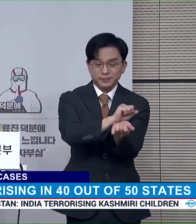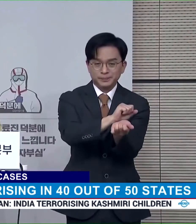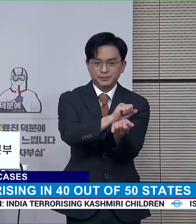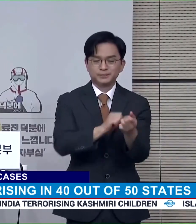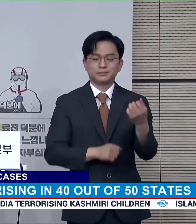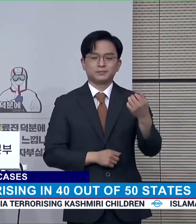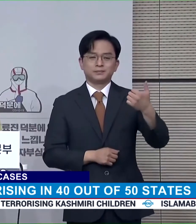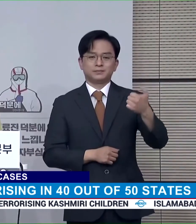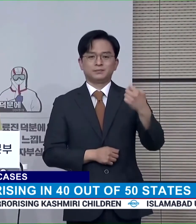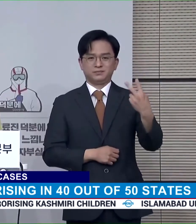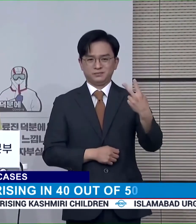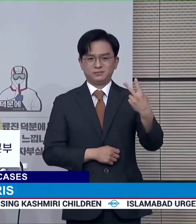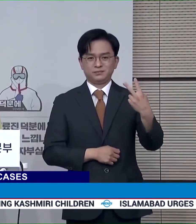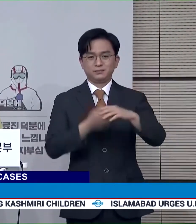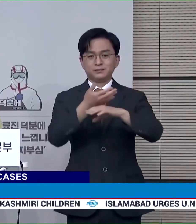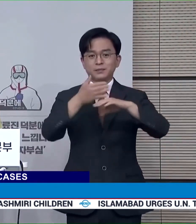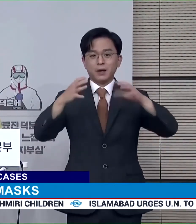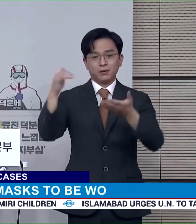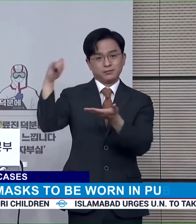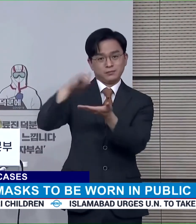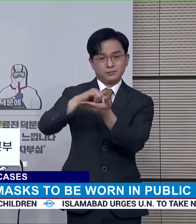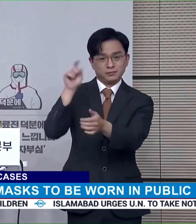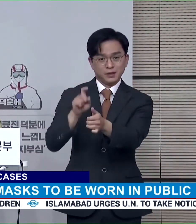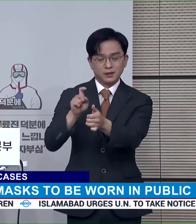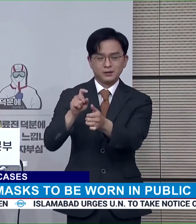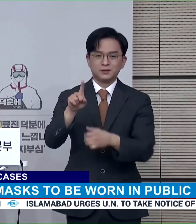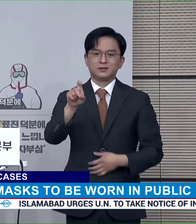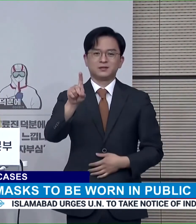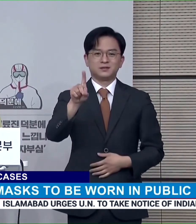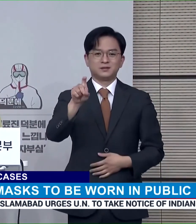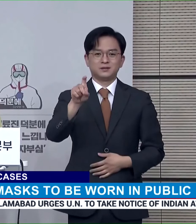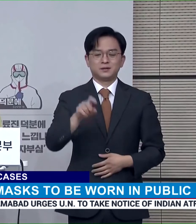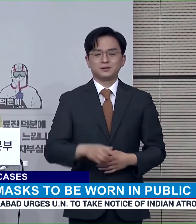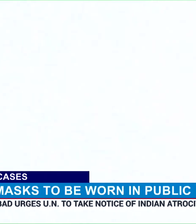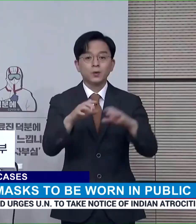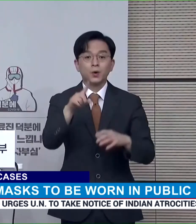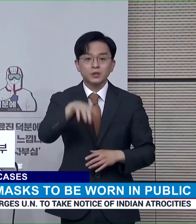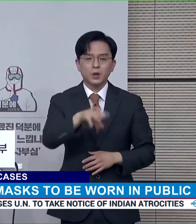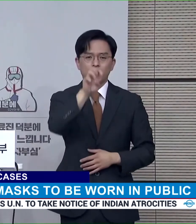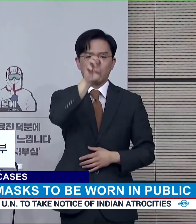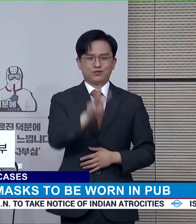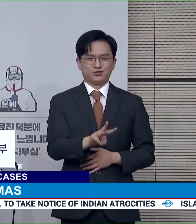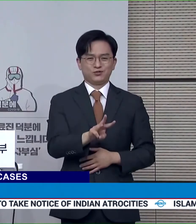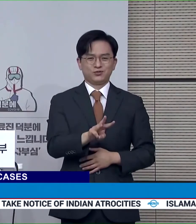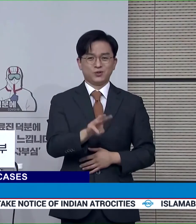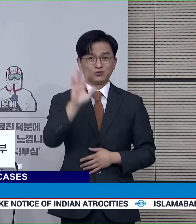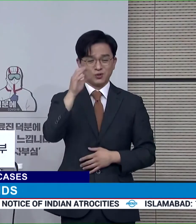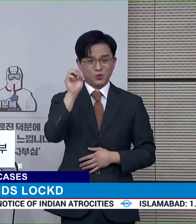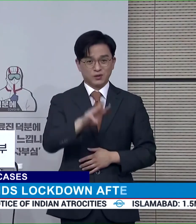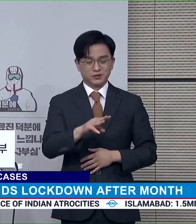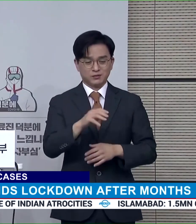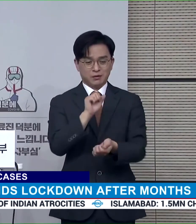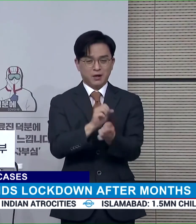is concerning as small clusters are emerging in a wide range of areas, making it harder for local governments and